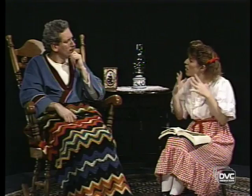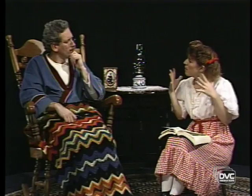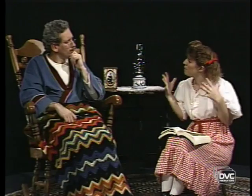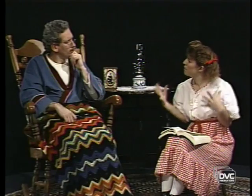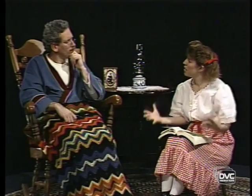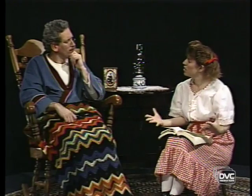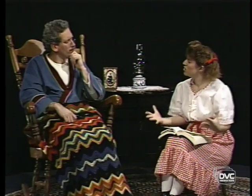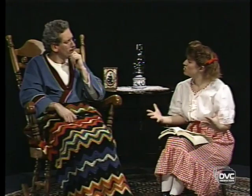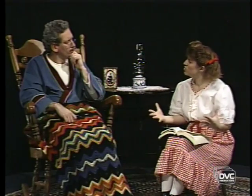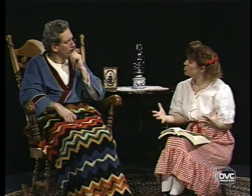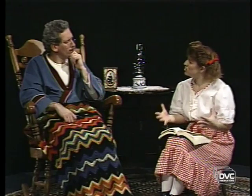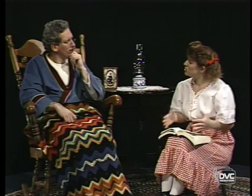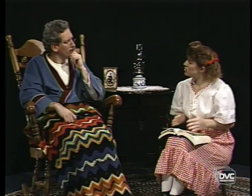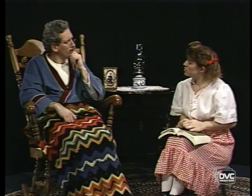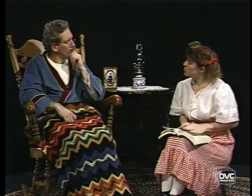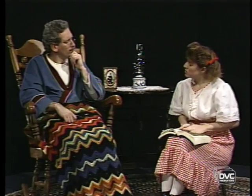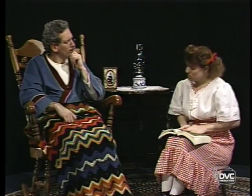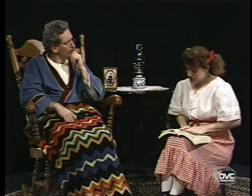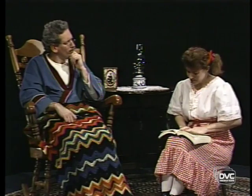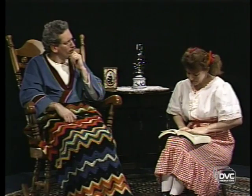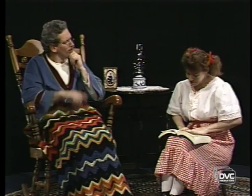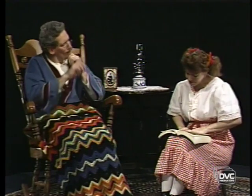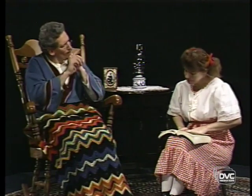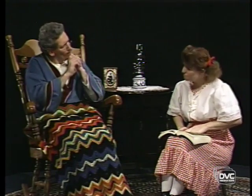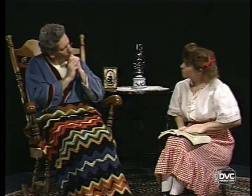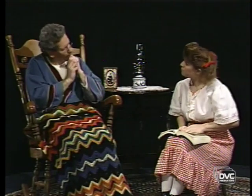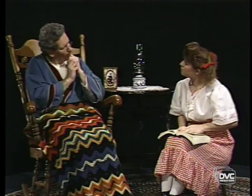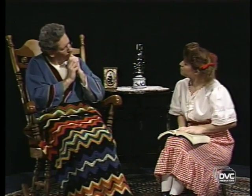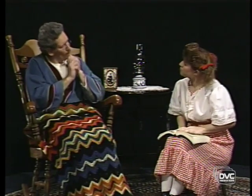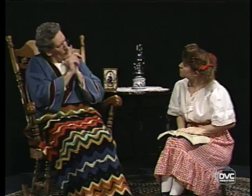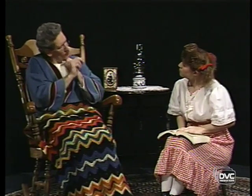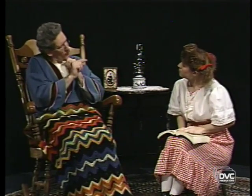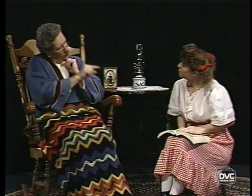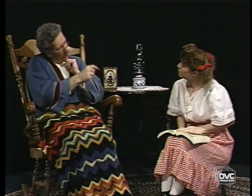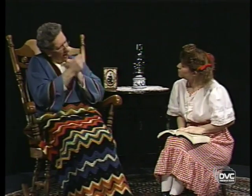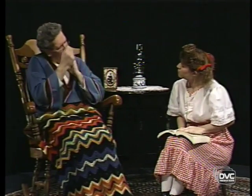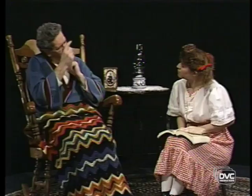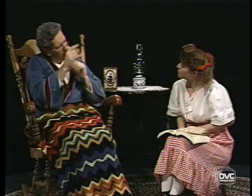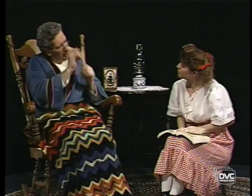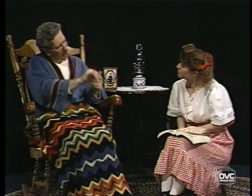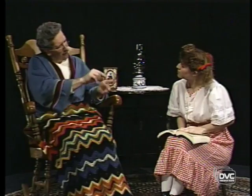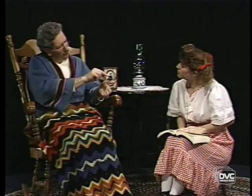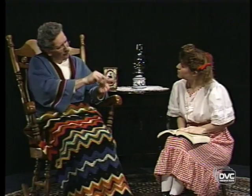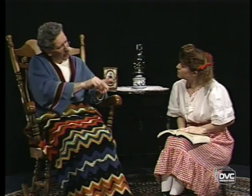us very much do you understand that